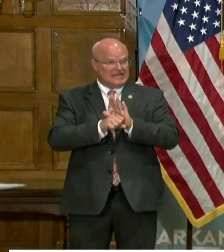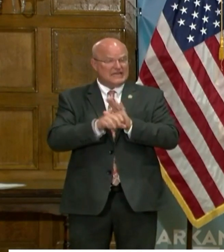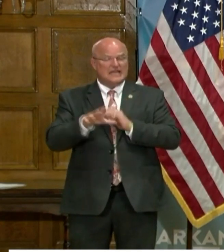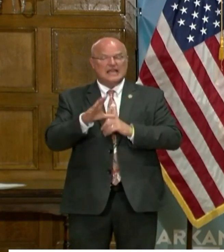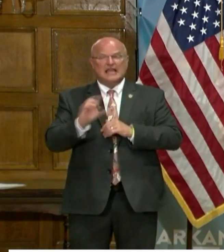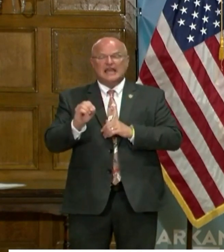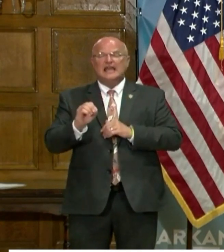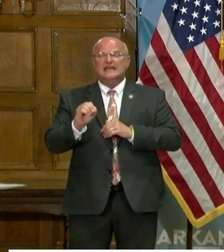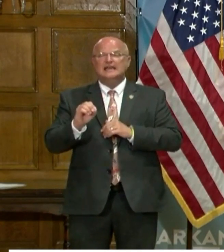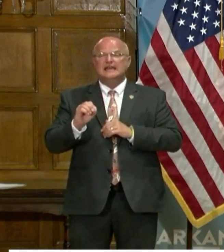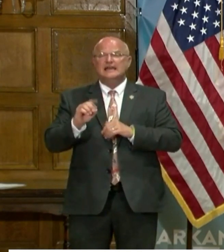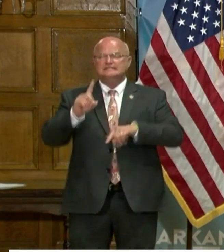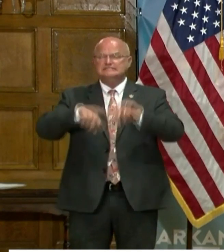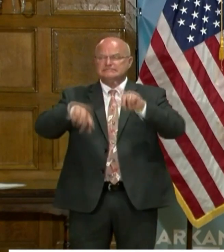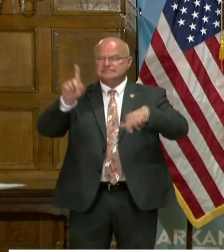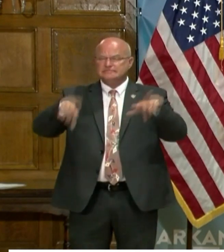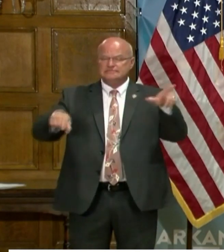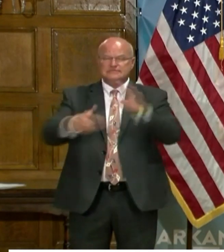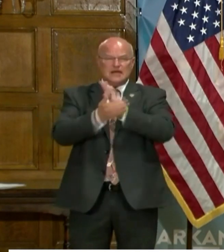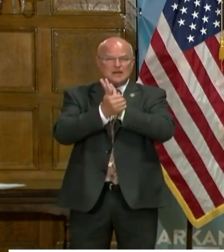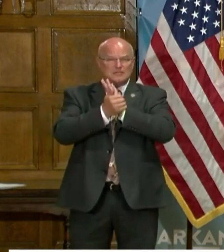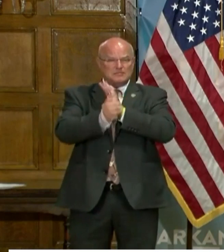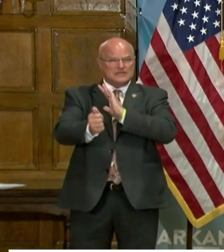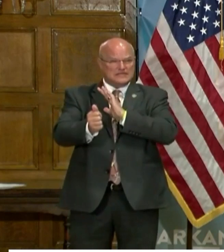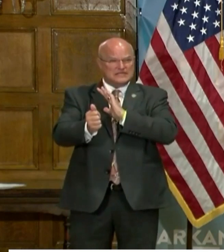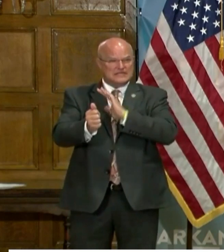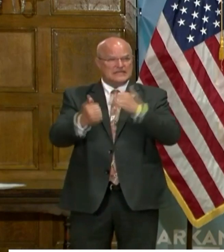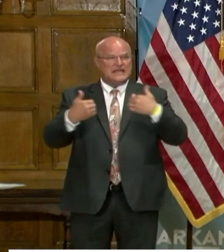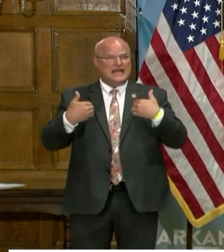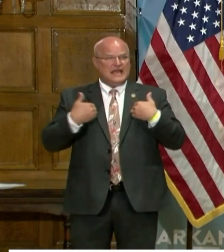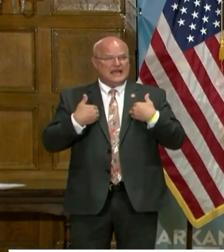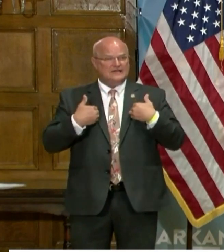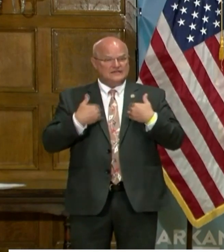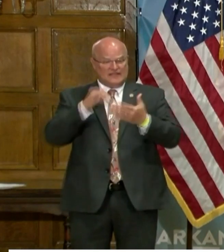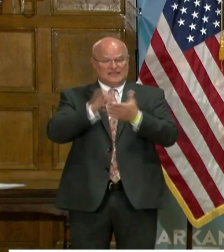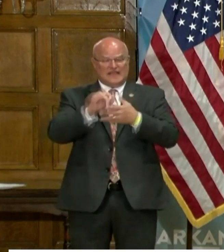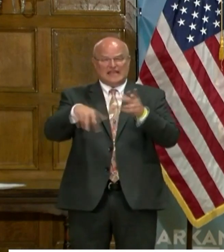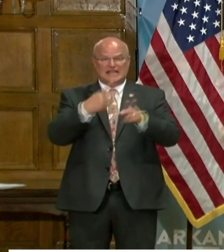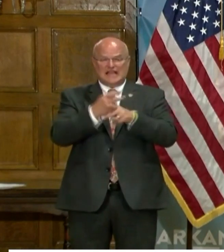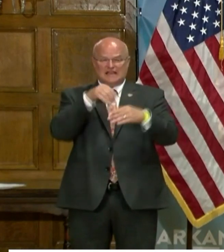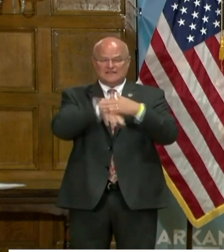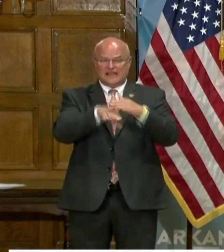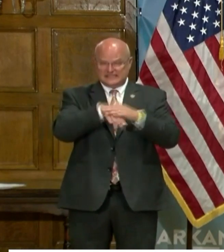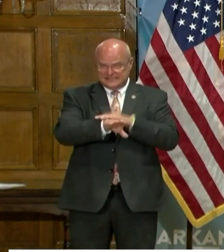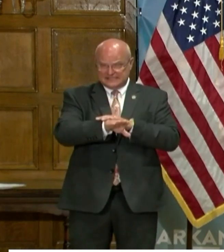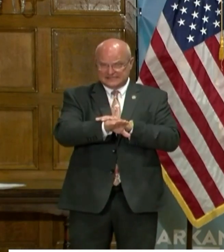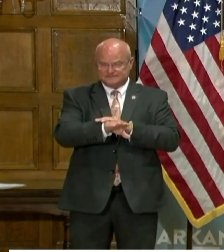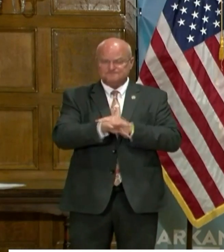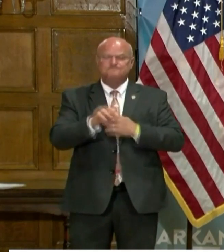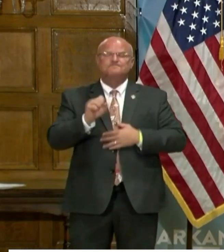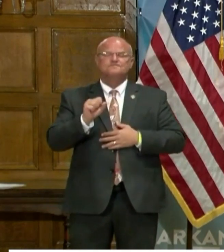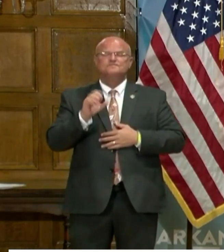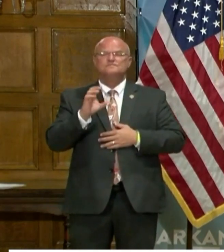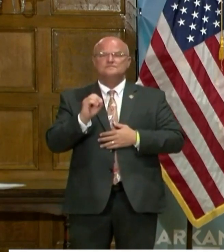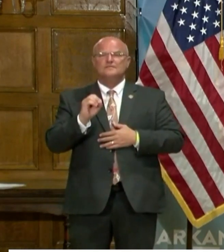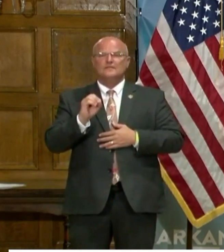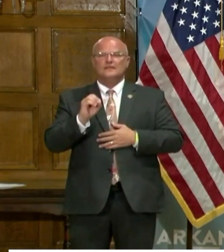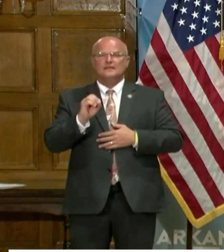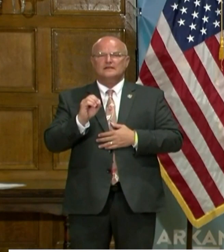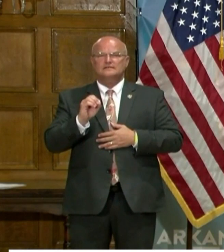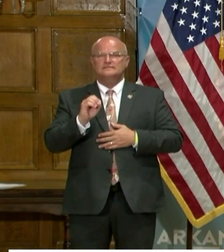disparate ability to have that kind of access. And so